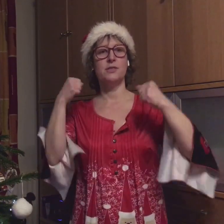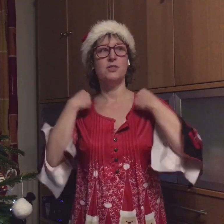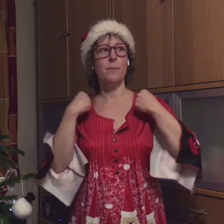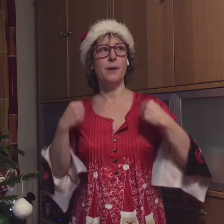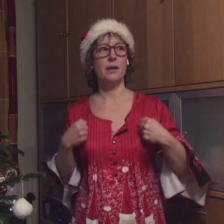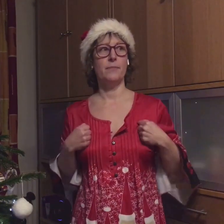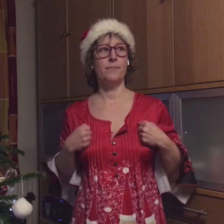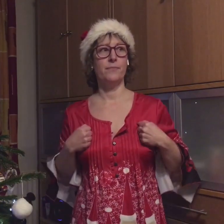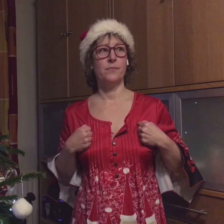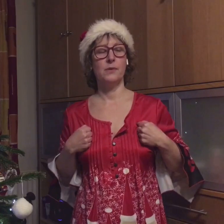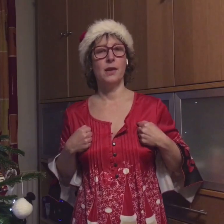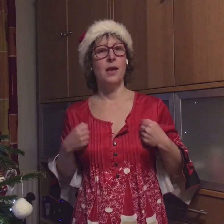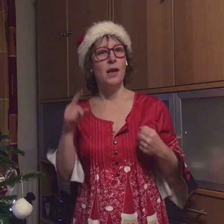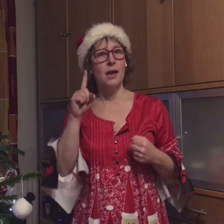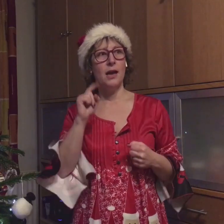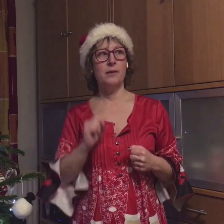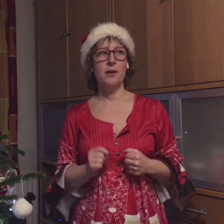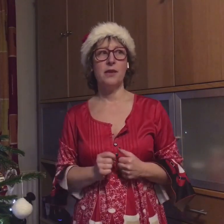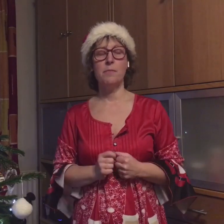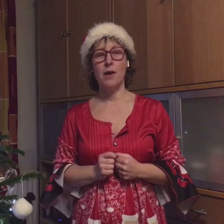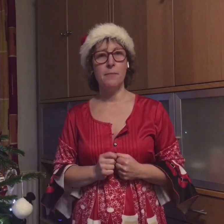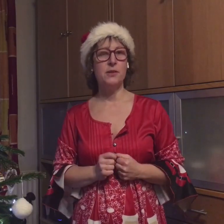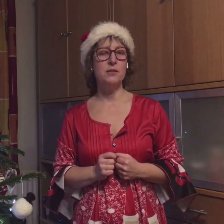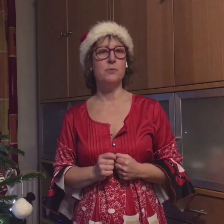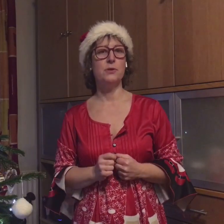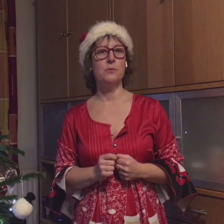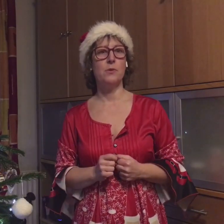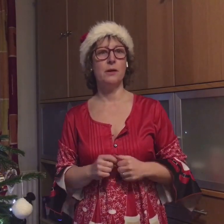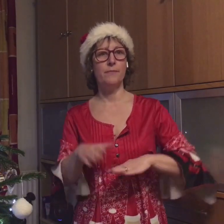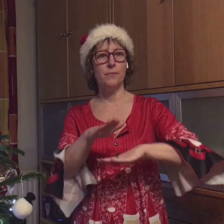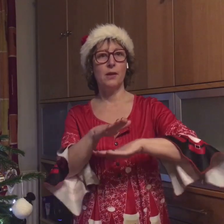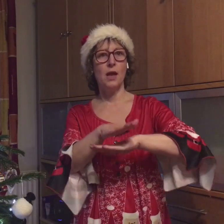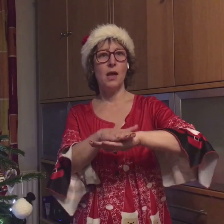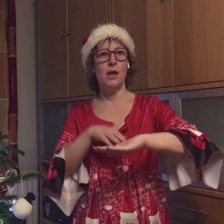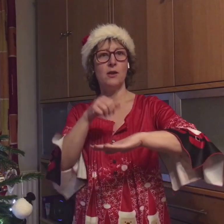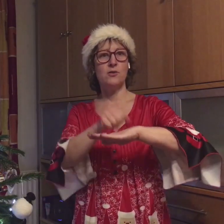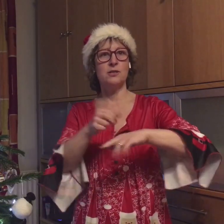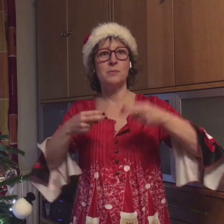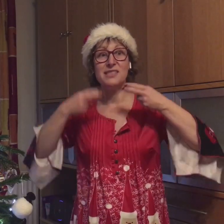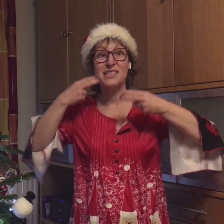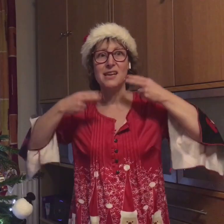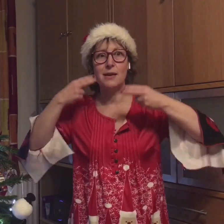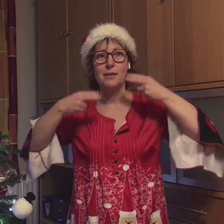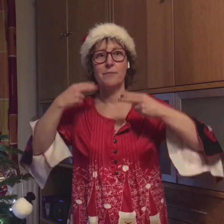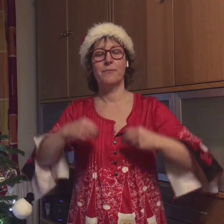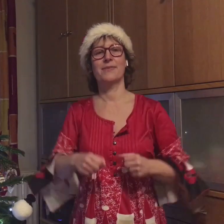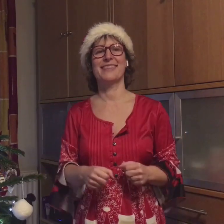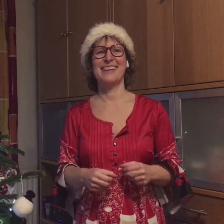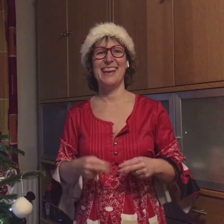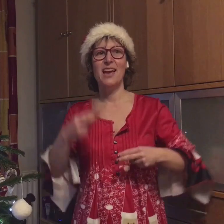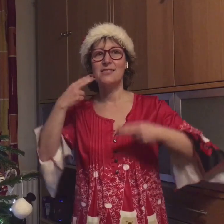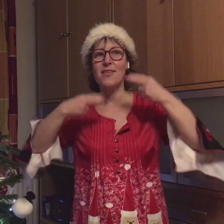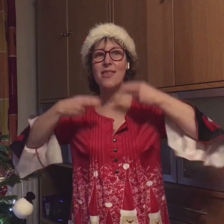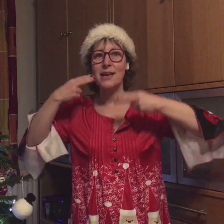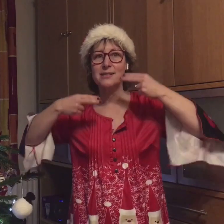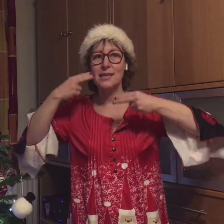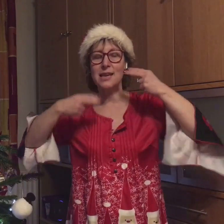Christmas jumper. And I think my most important one, Christmas dinner. So that's to